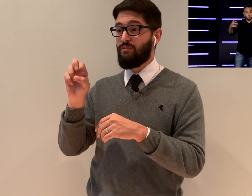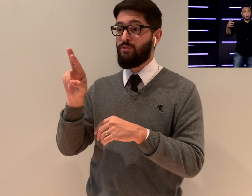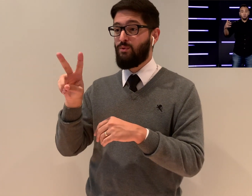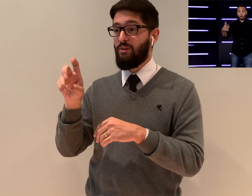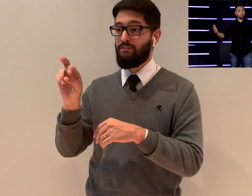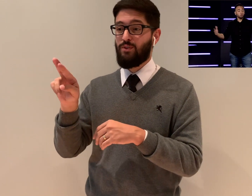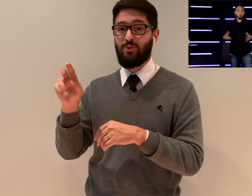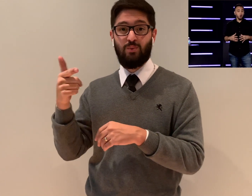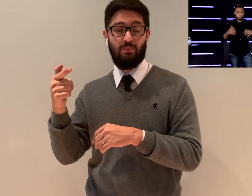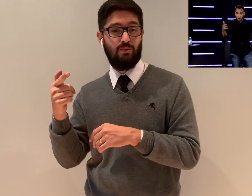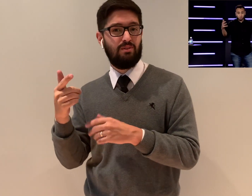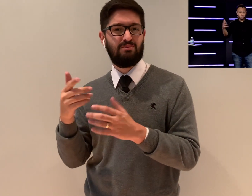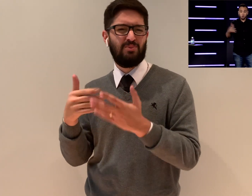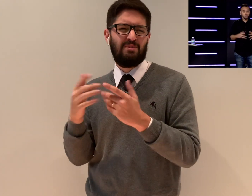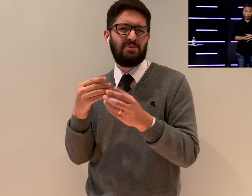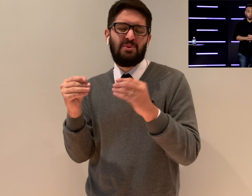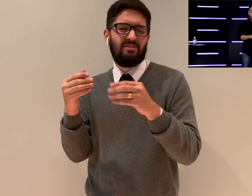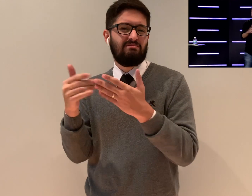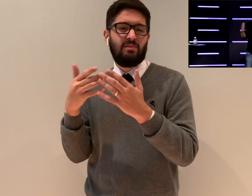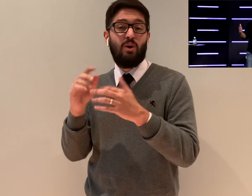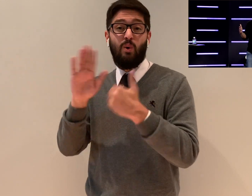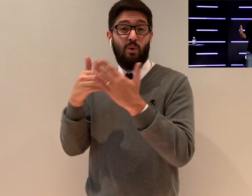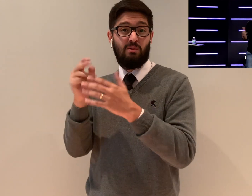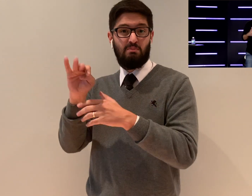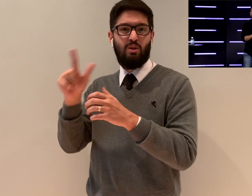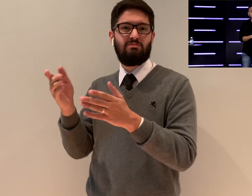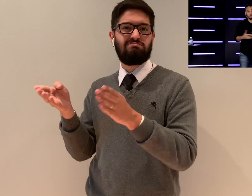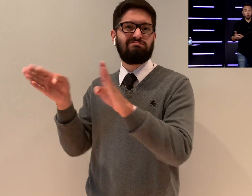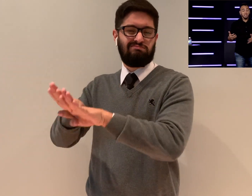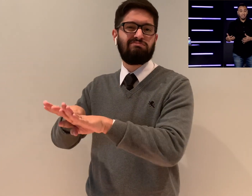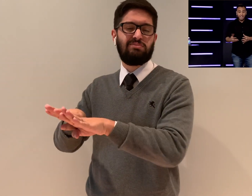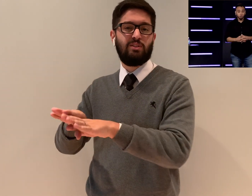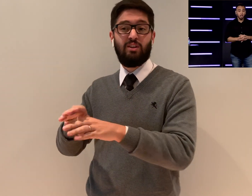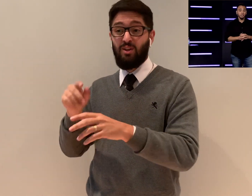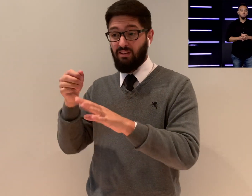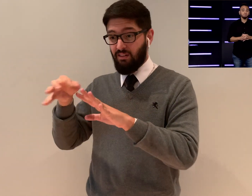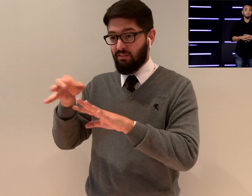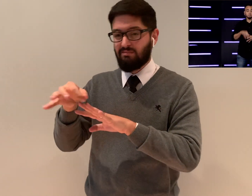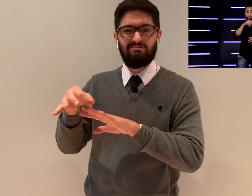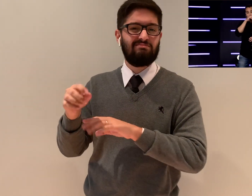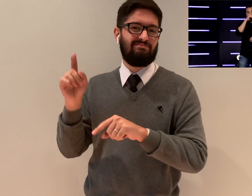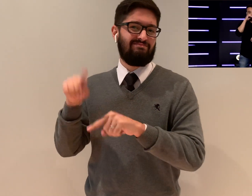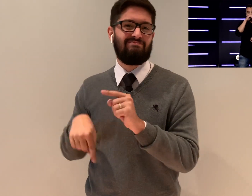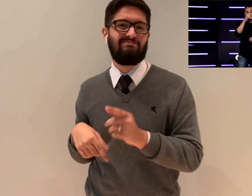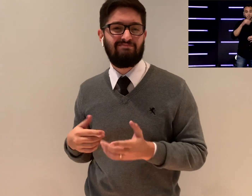Bloomingdale's or Forever 21, wherever store you go to. All the malls are closed. You can't get your nails done.